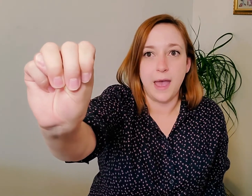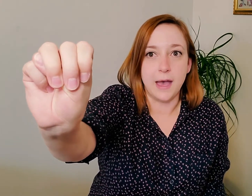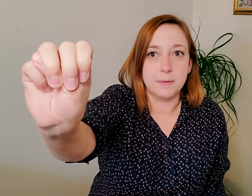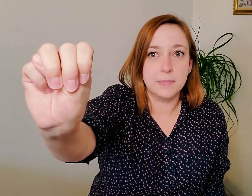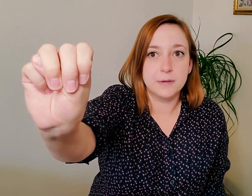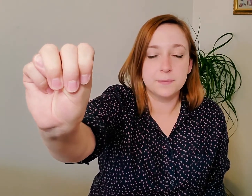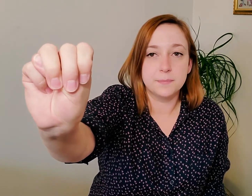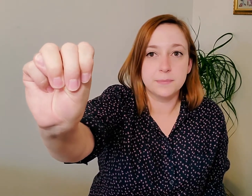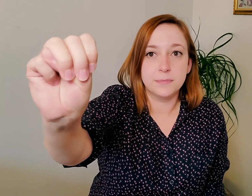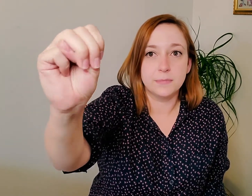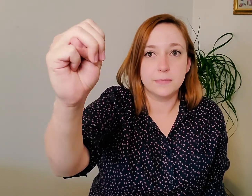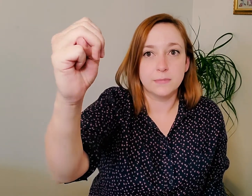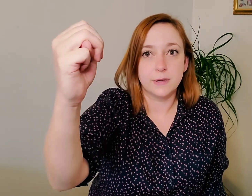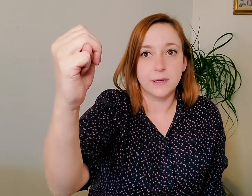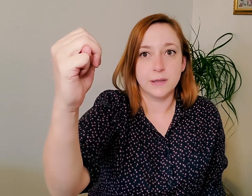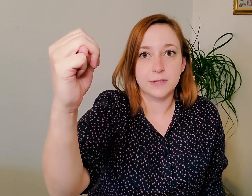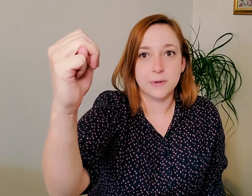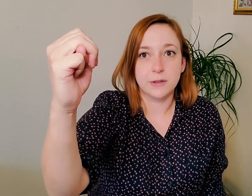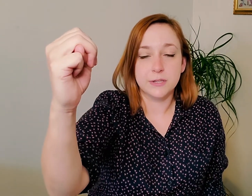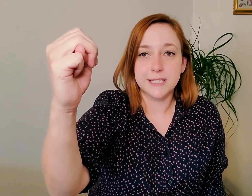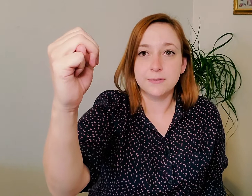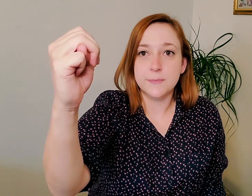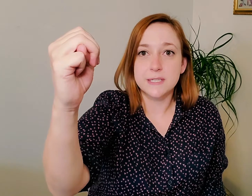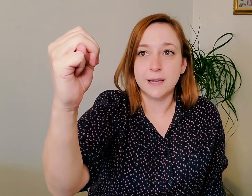M, and that's what it looks like from the side.